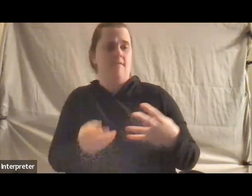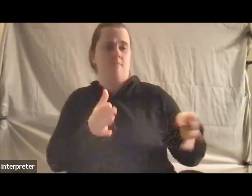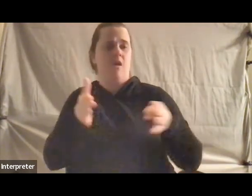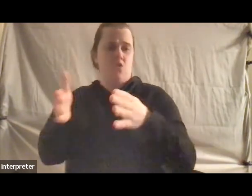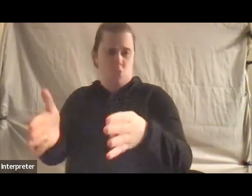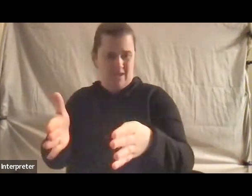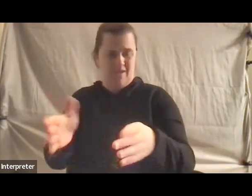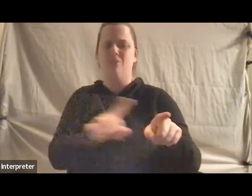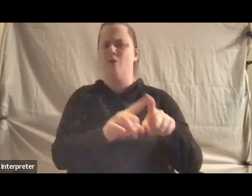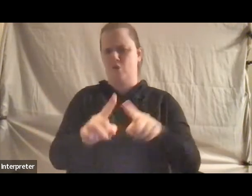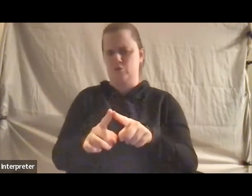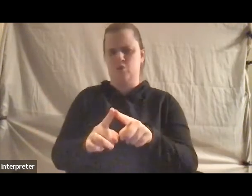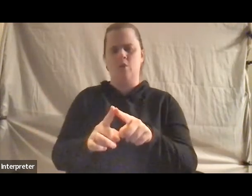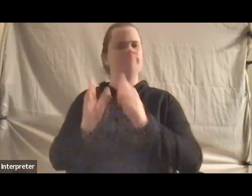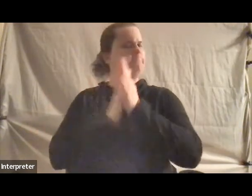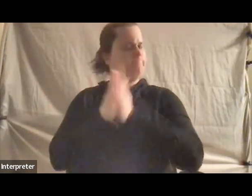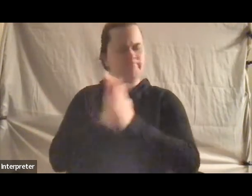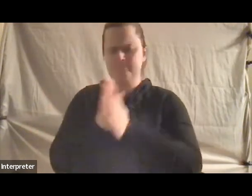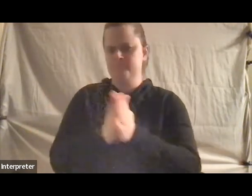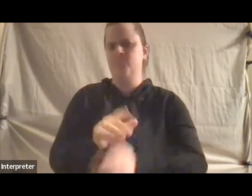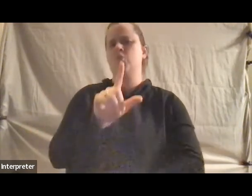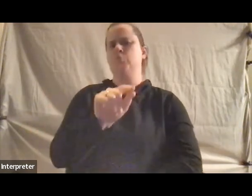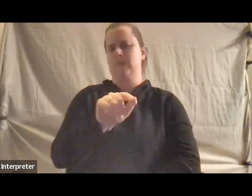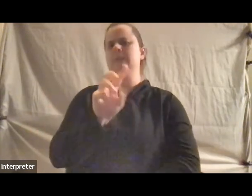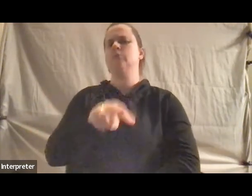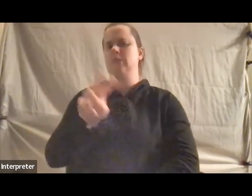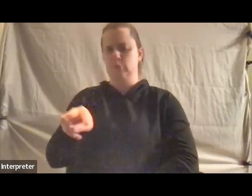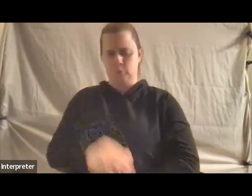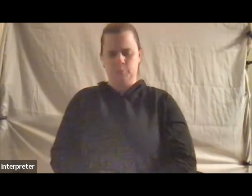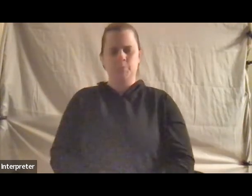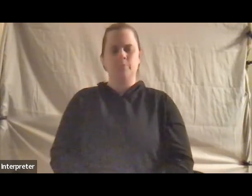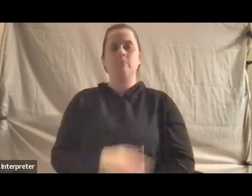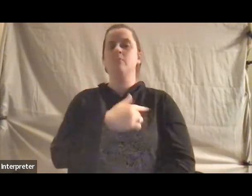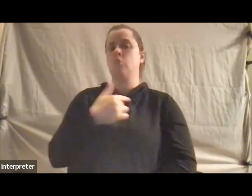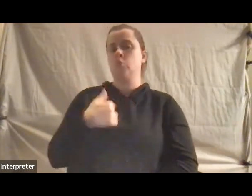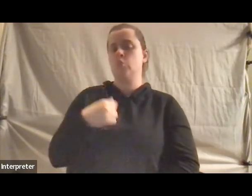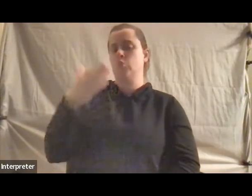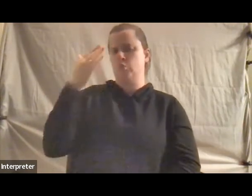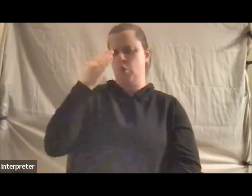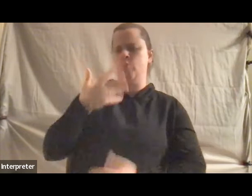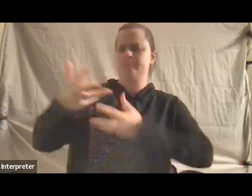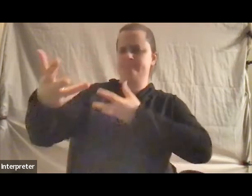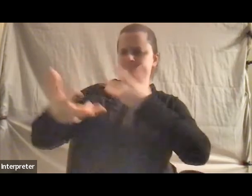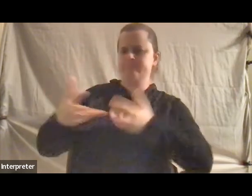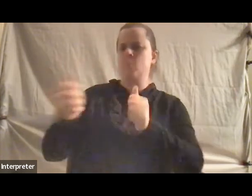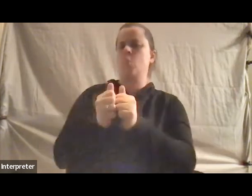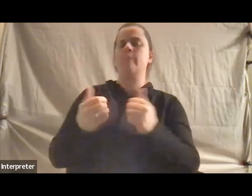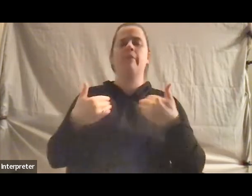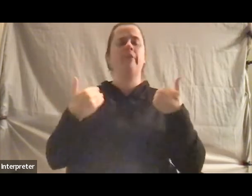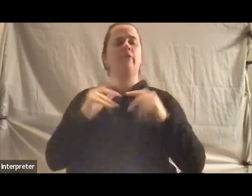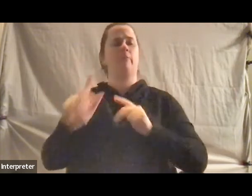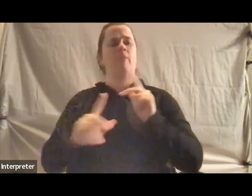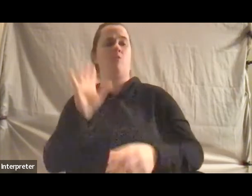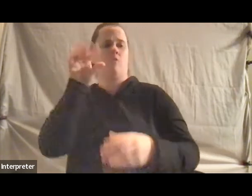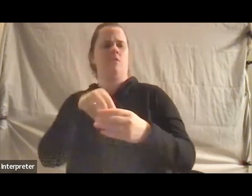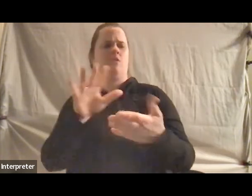is also a driving priority for 2022. We know from talking to young people in our schools that the interest